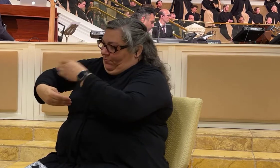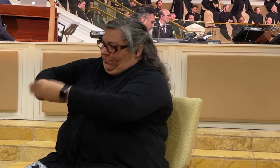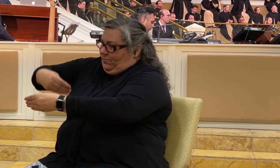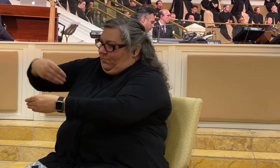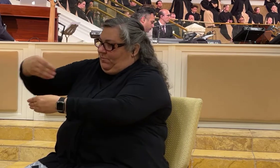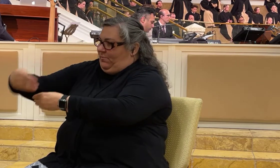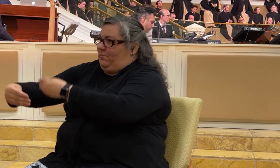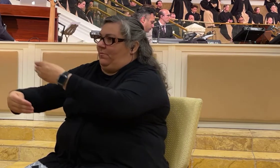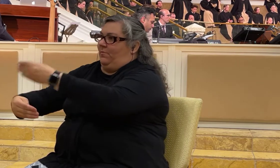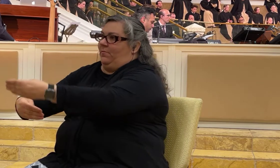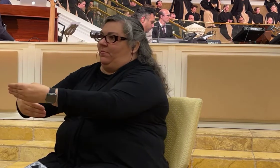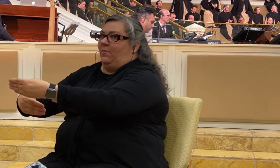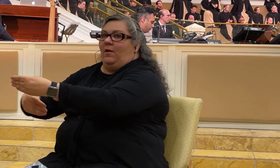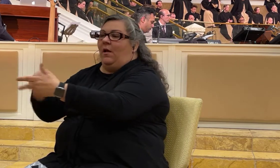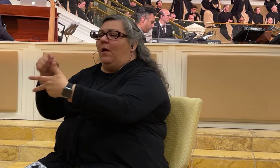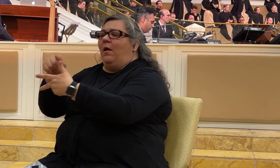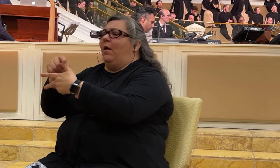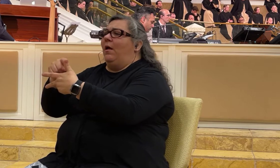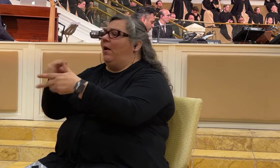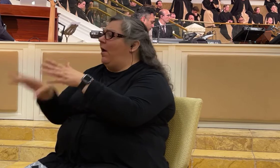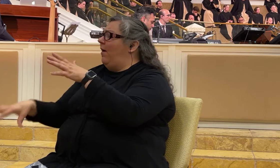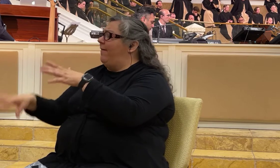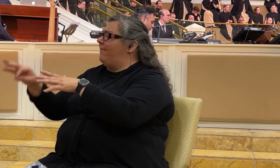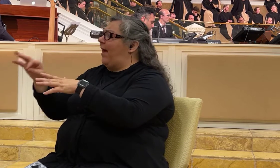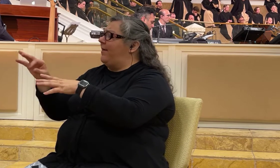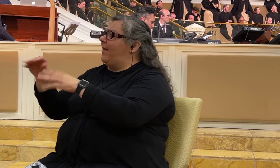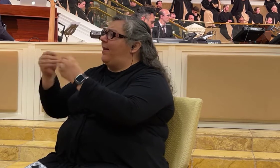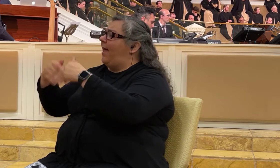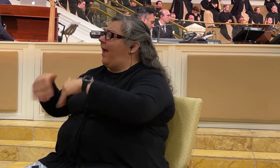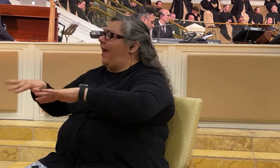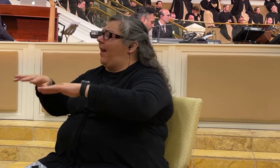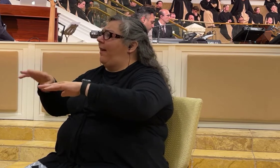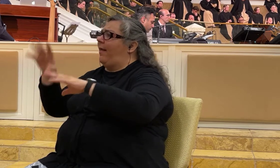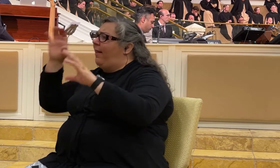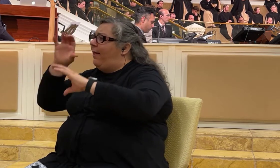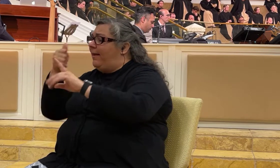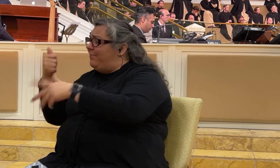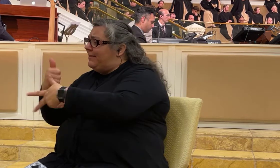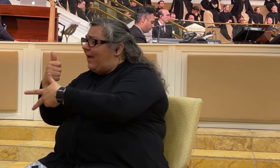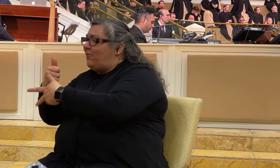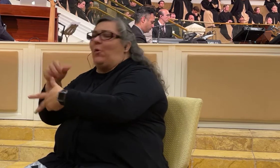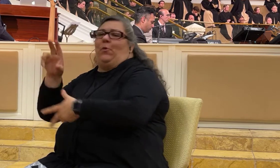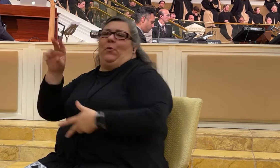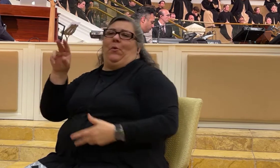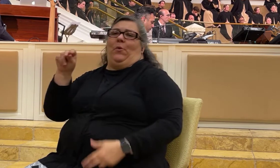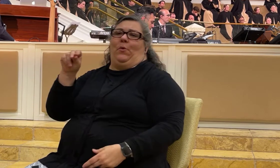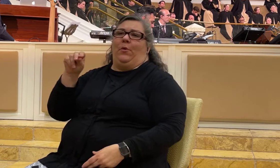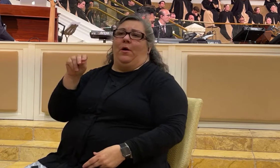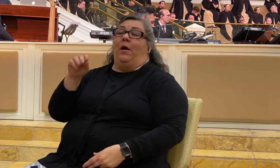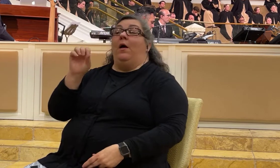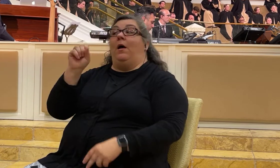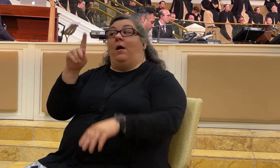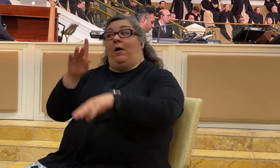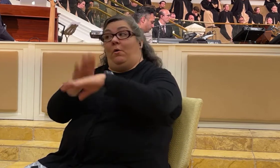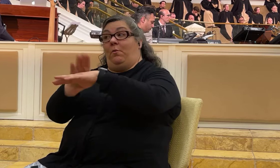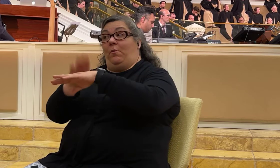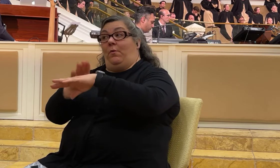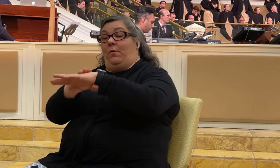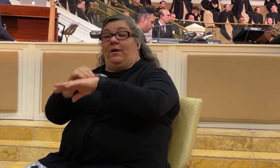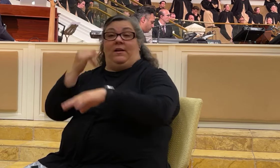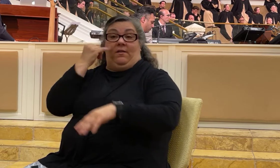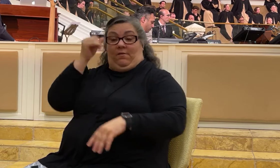didn't get this from digging it out from scratch. Beware of the self-made man who claims he's done everything for